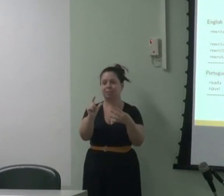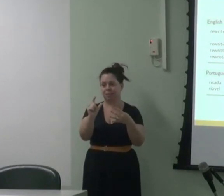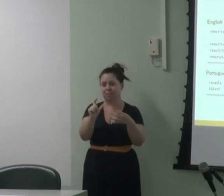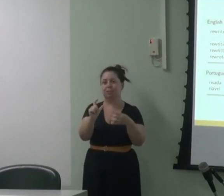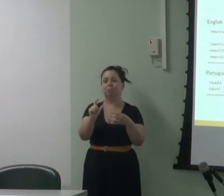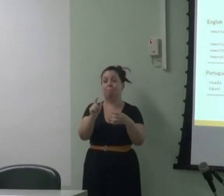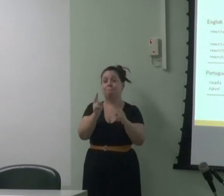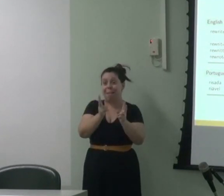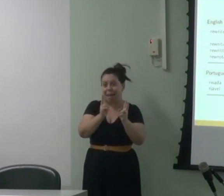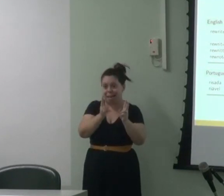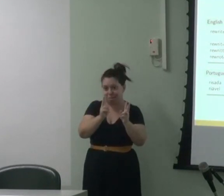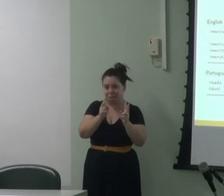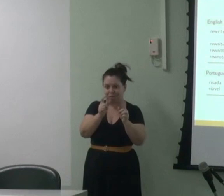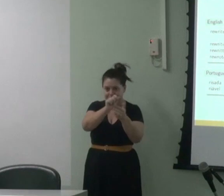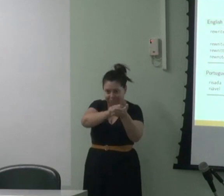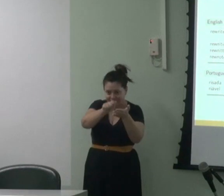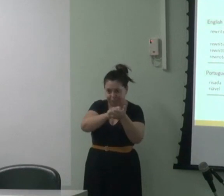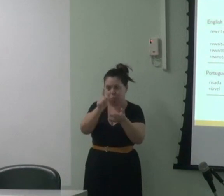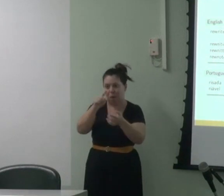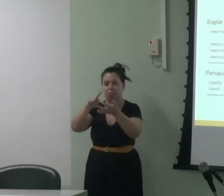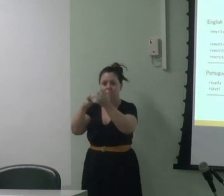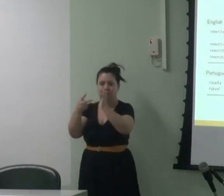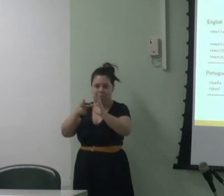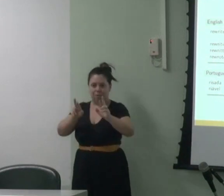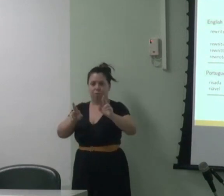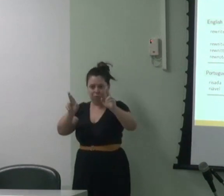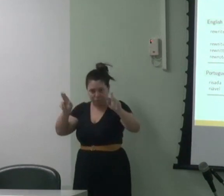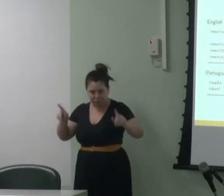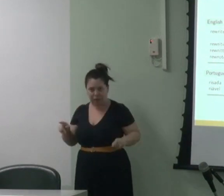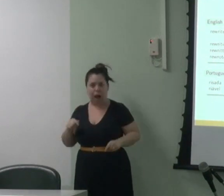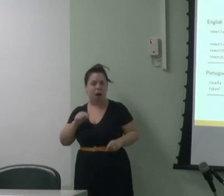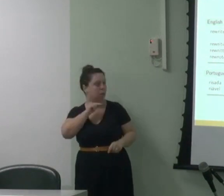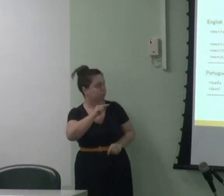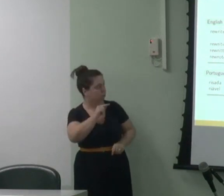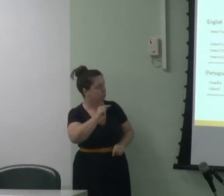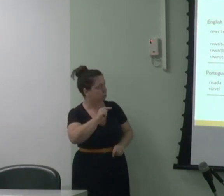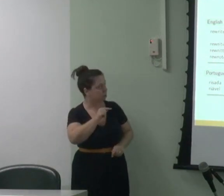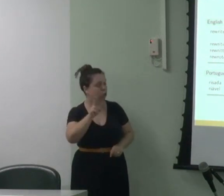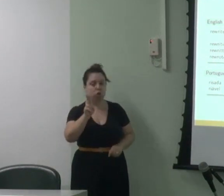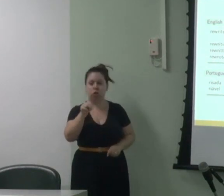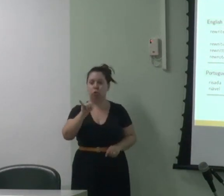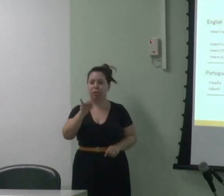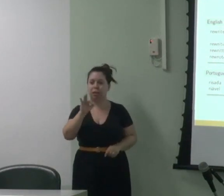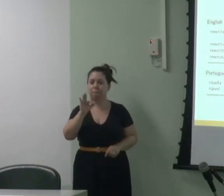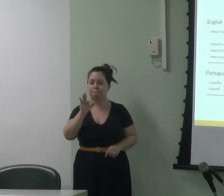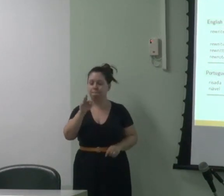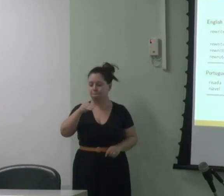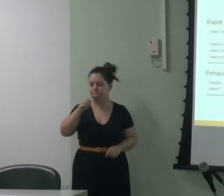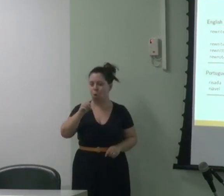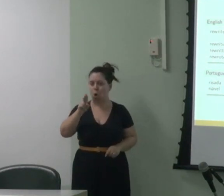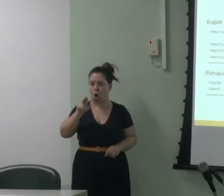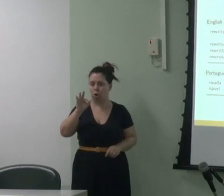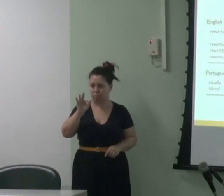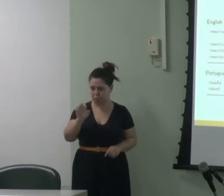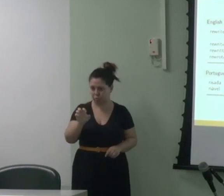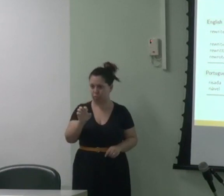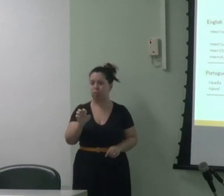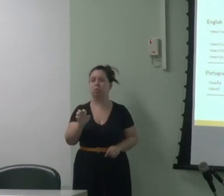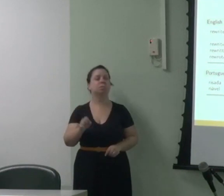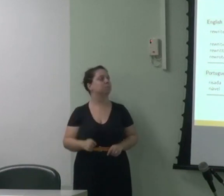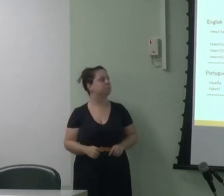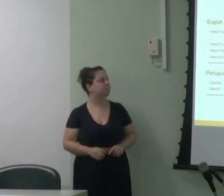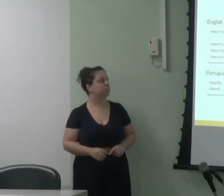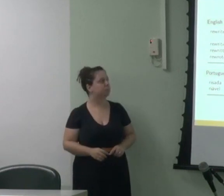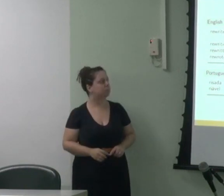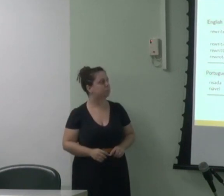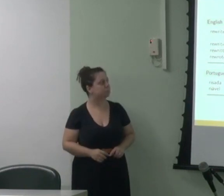not available in Unimorph, right? So this is what got lost in Unimorph by replacing the root by